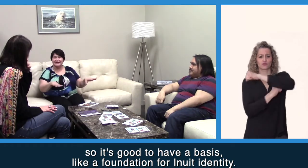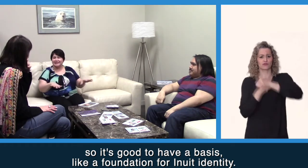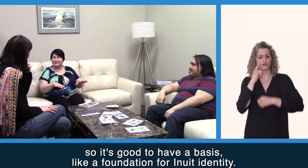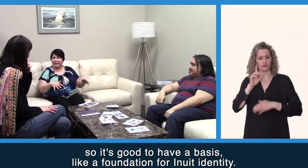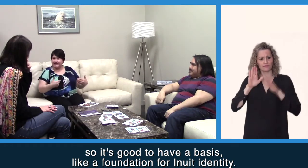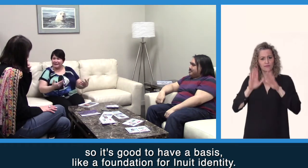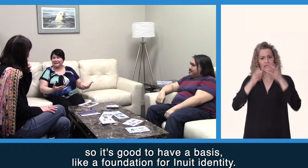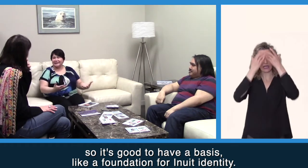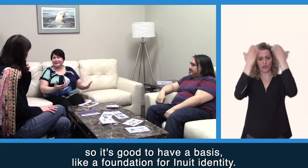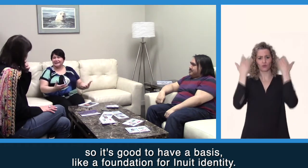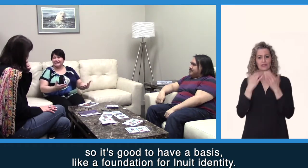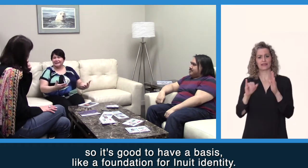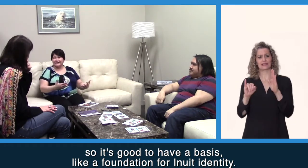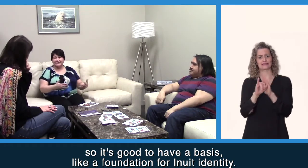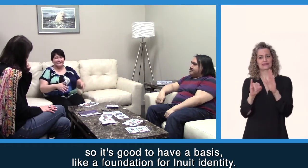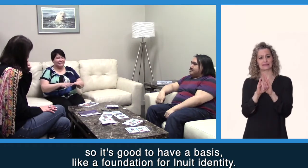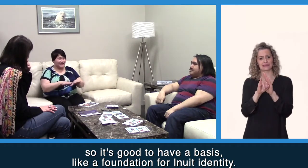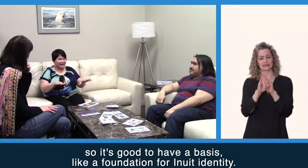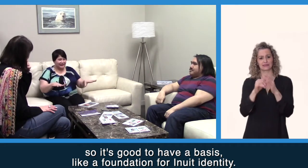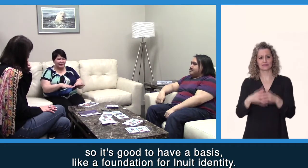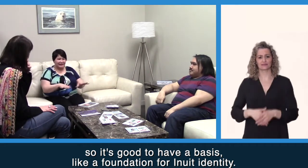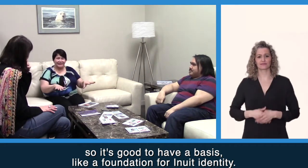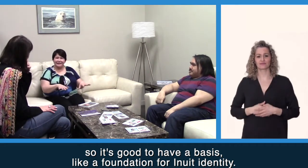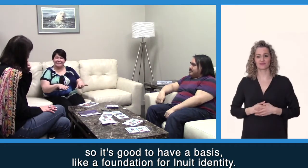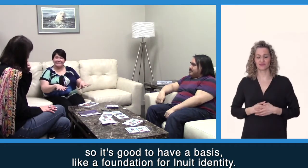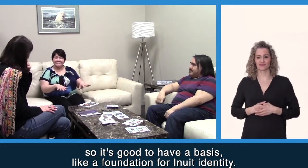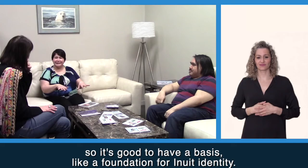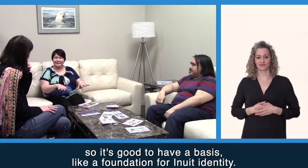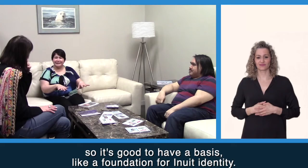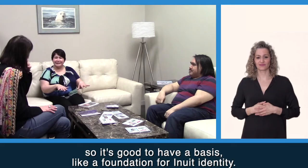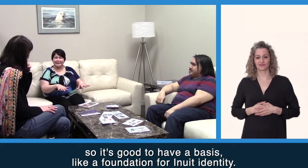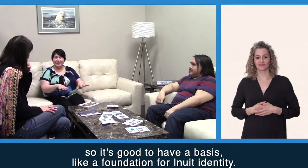a basis, right? Mm-hmm. Like a